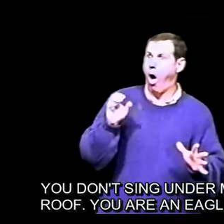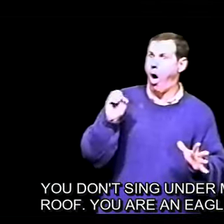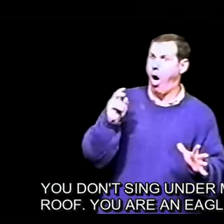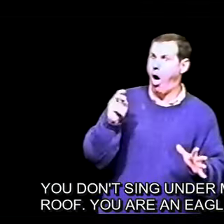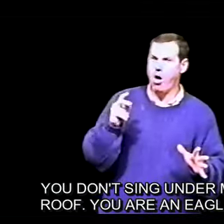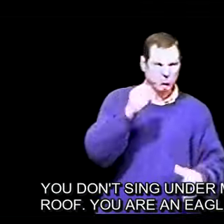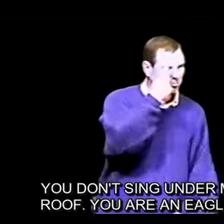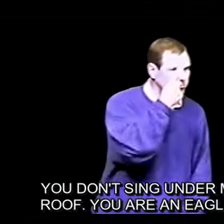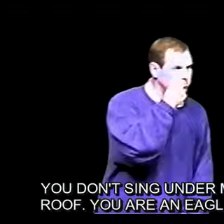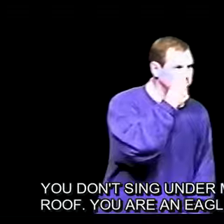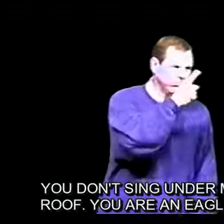an eagle.